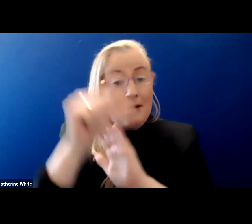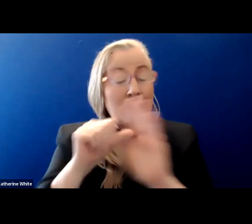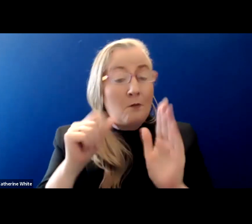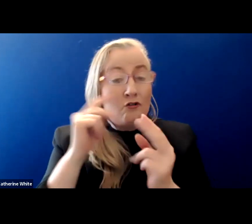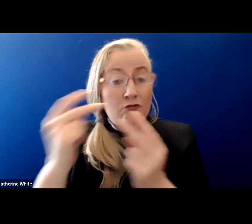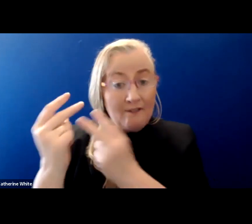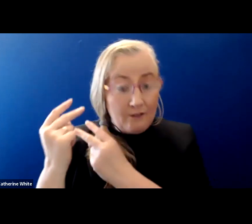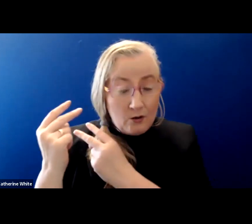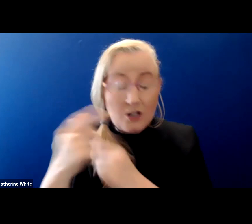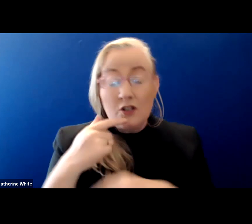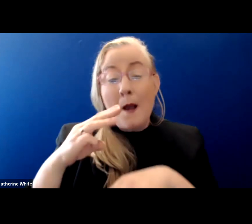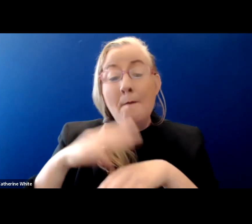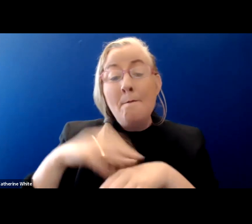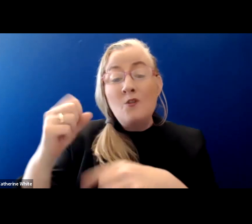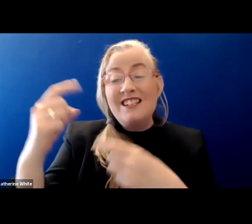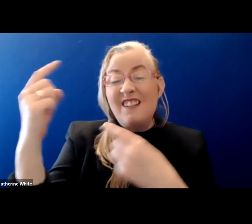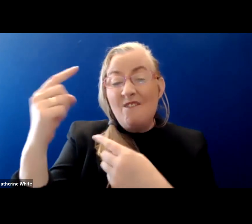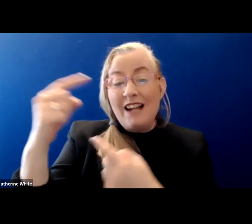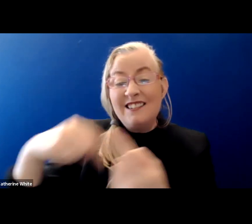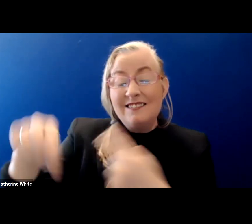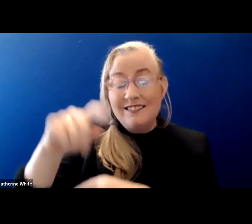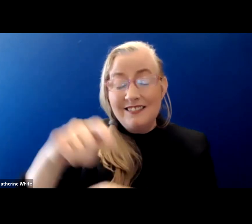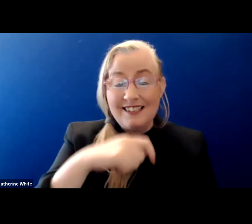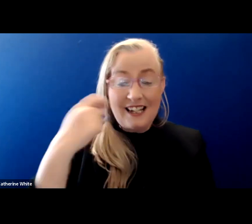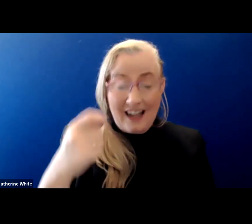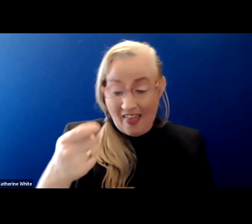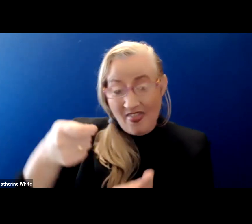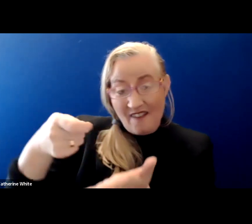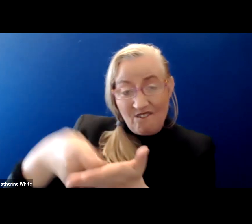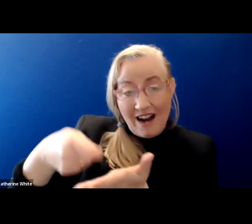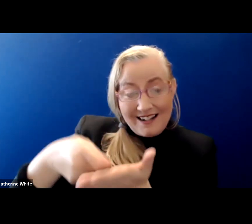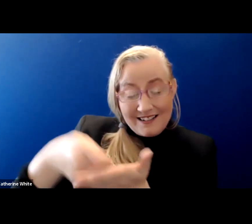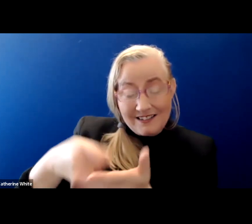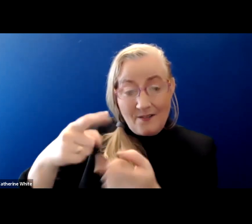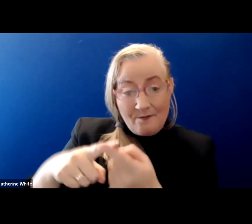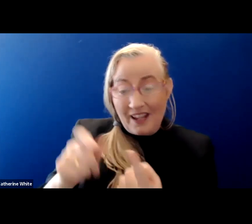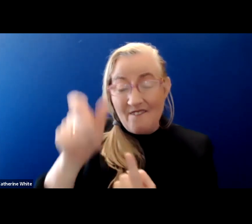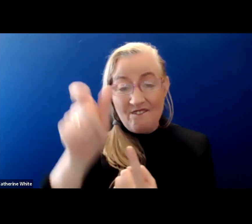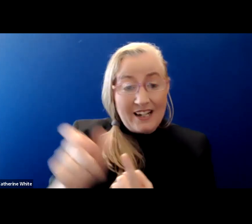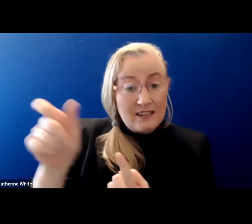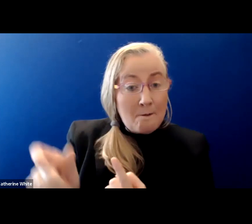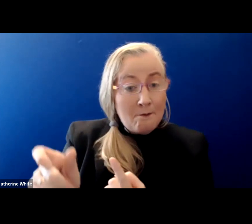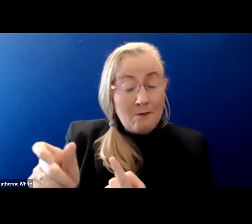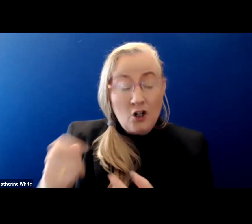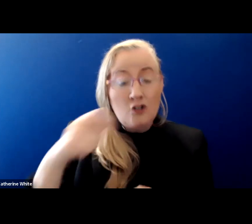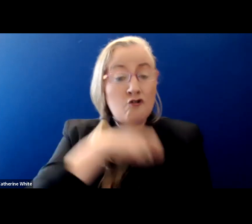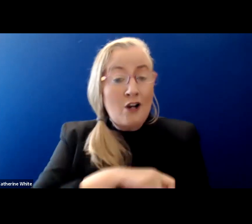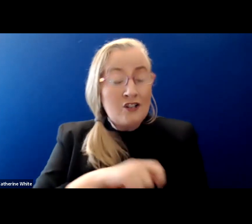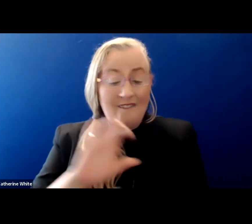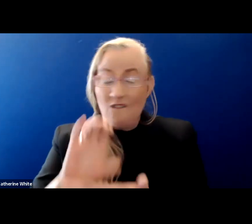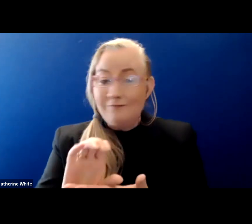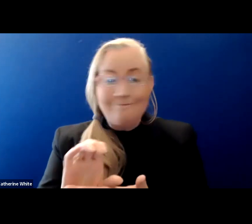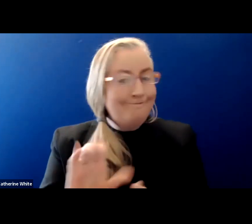So most defendants have been declared indigent. The finances of the Victims' Trust Fund are not in great